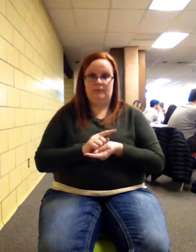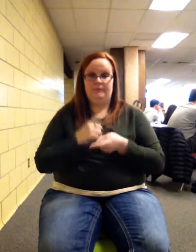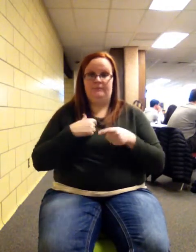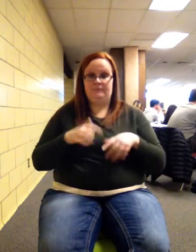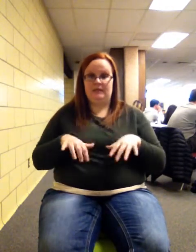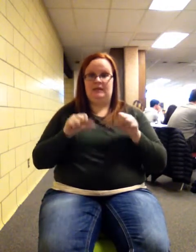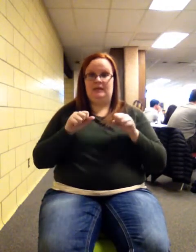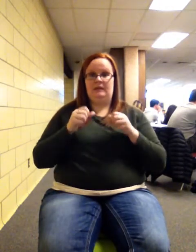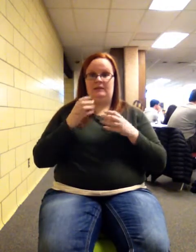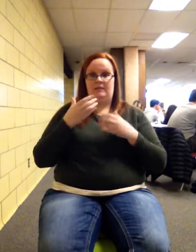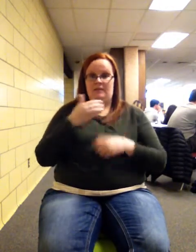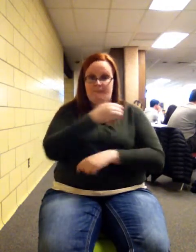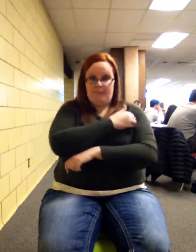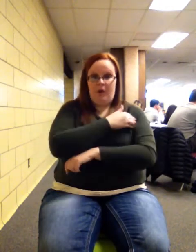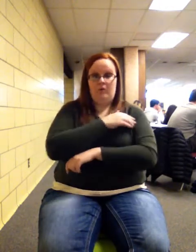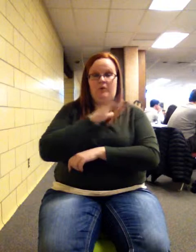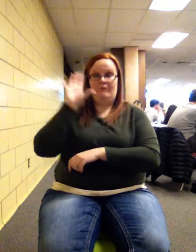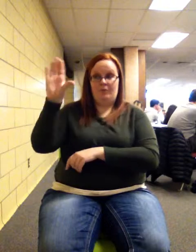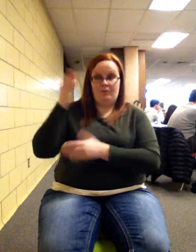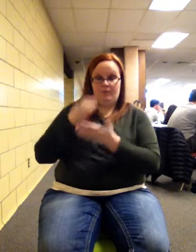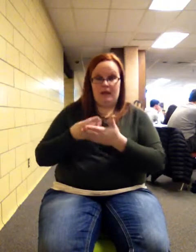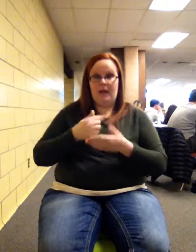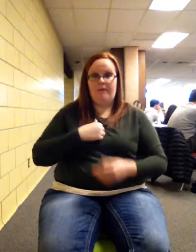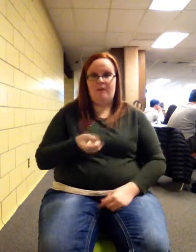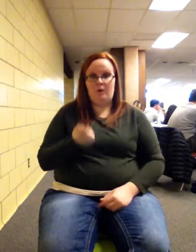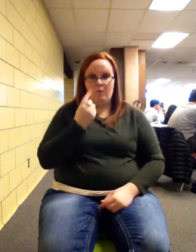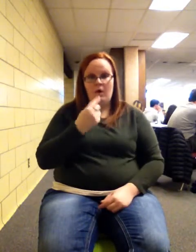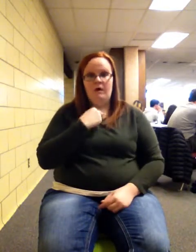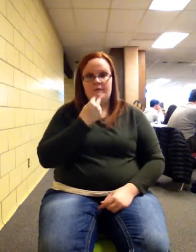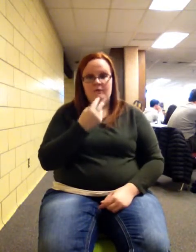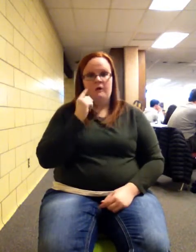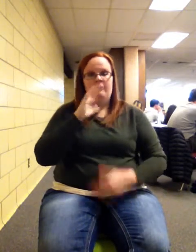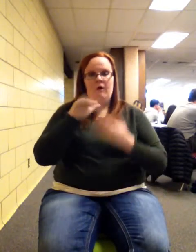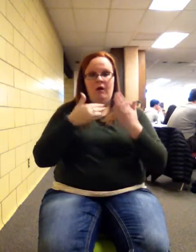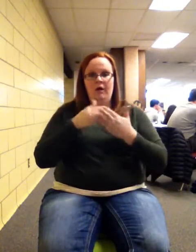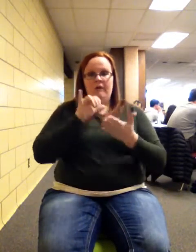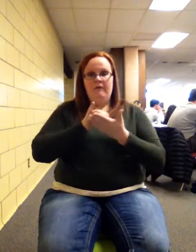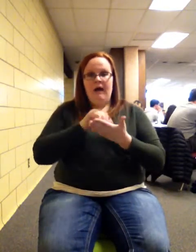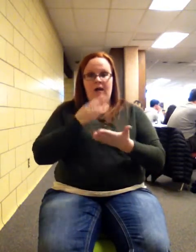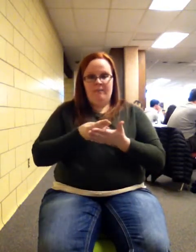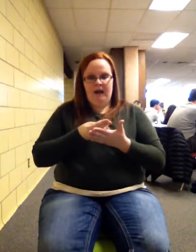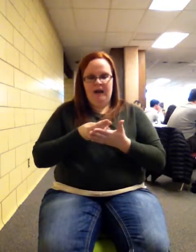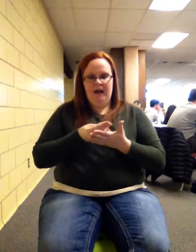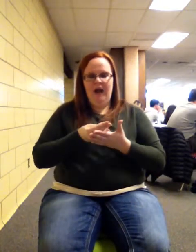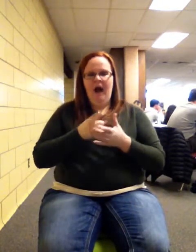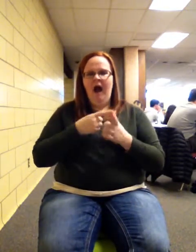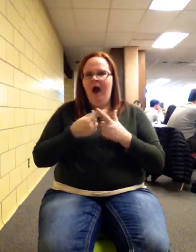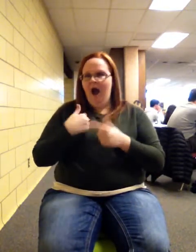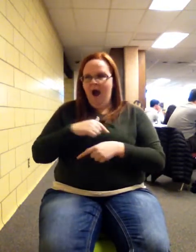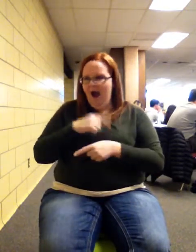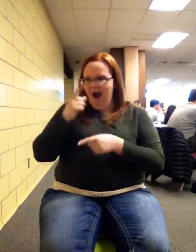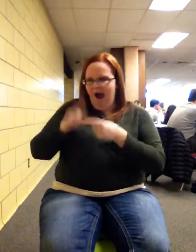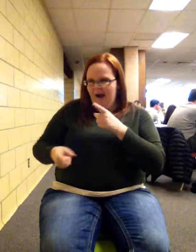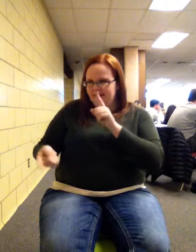all of your money and be the one voice for all that money. And then once we couldn't meet, you guys could still be in contact with